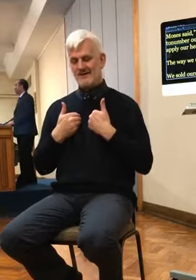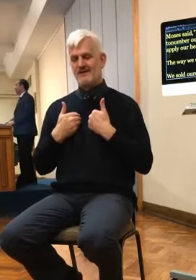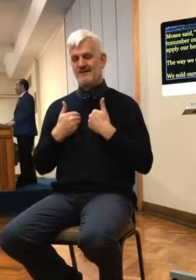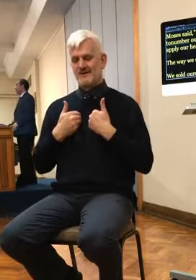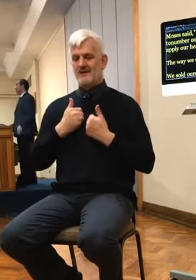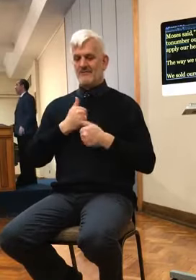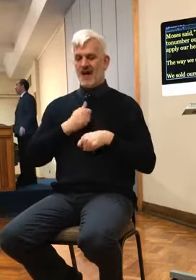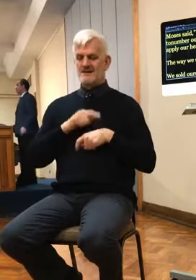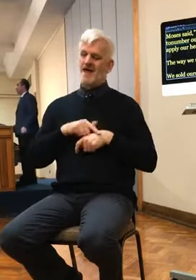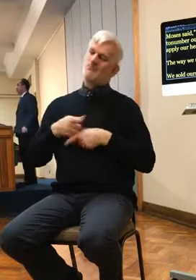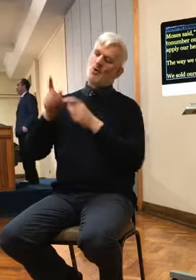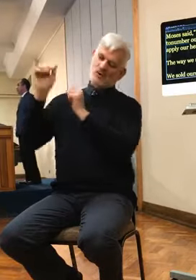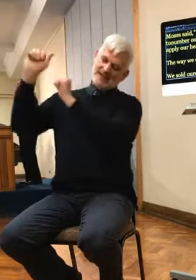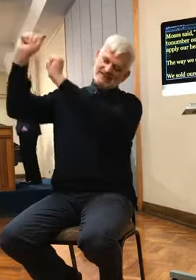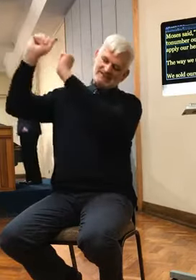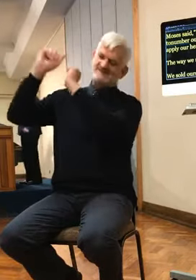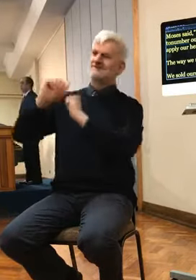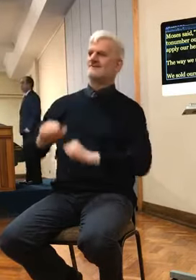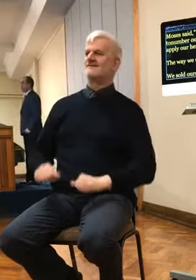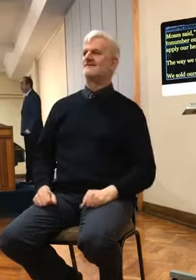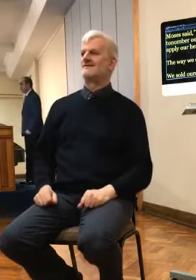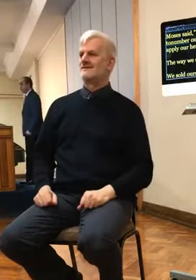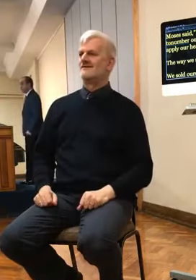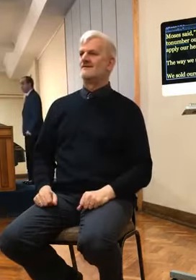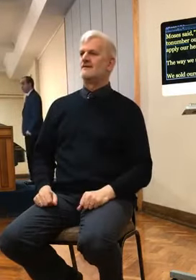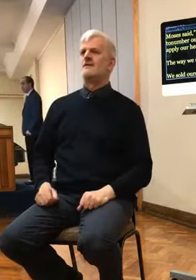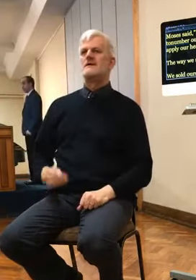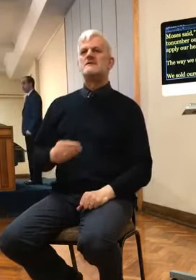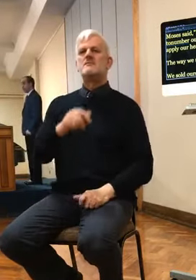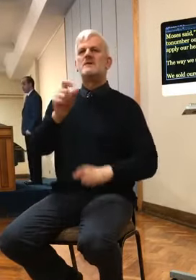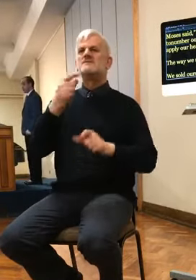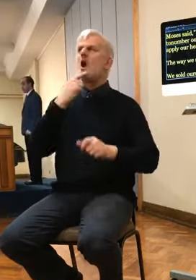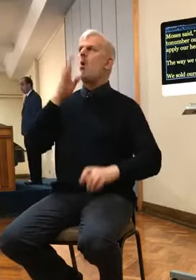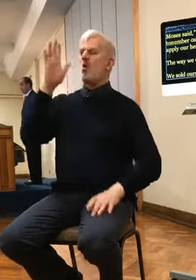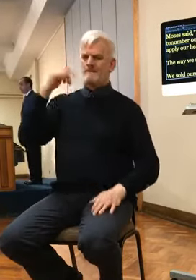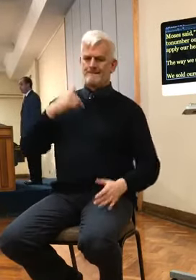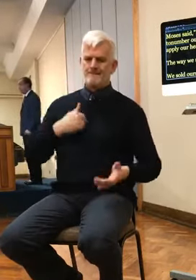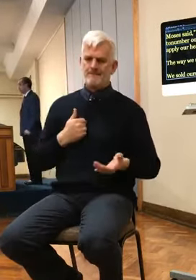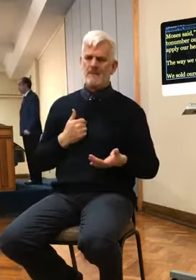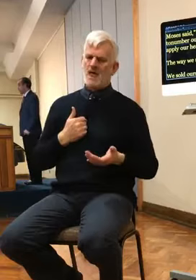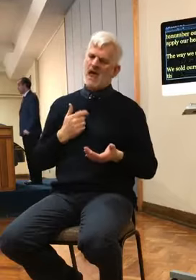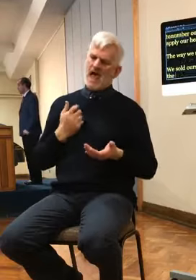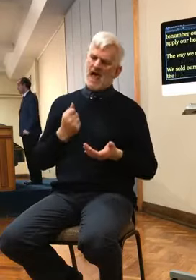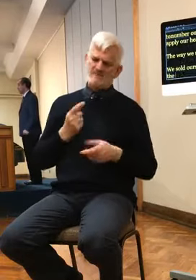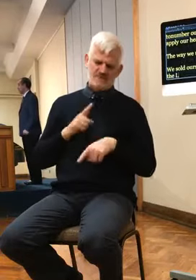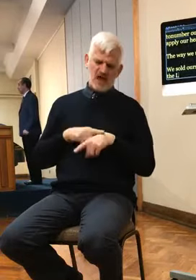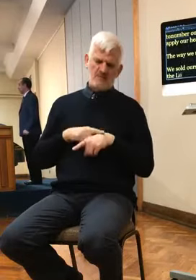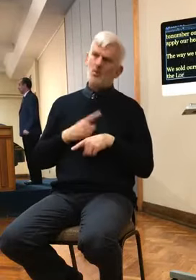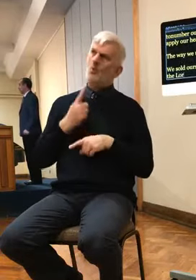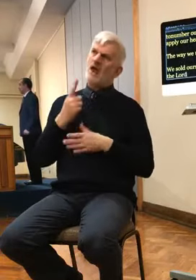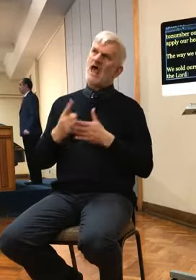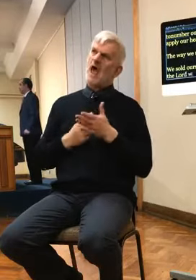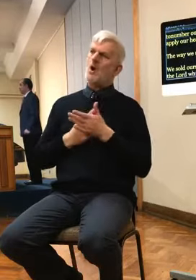Lord 1 hour a week. 1 hour a week? And you say you love the Lord Jesus Christ?